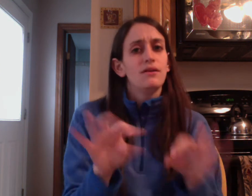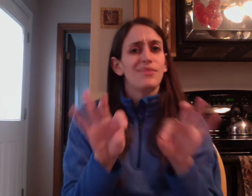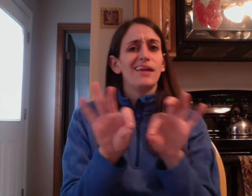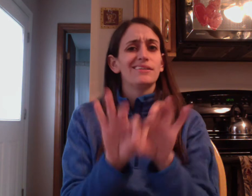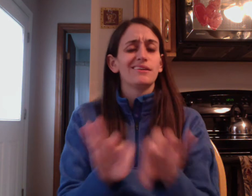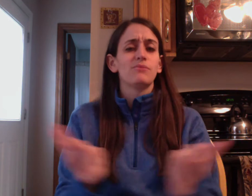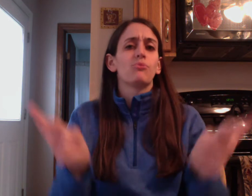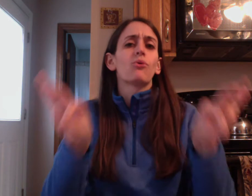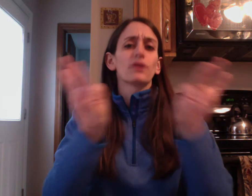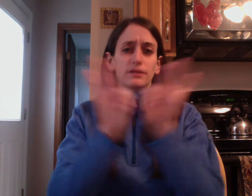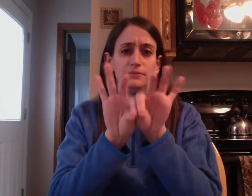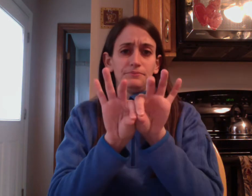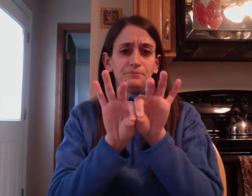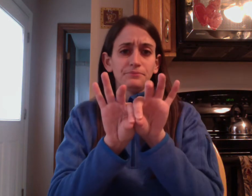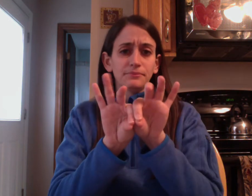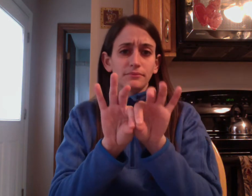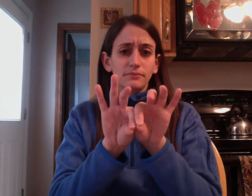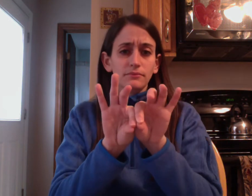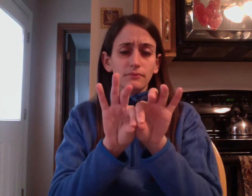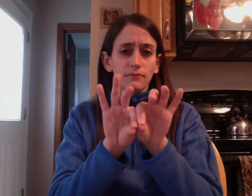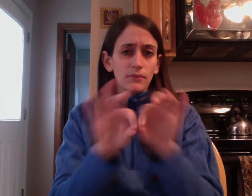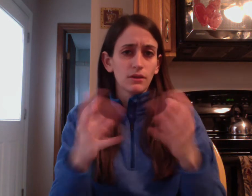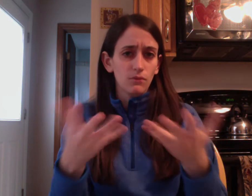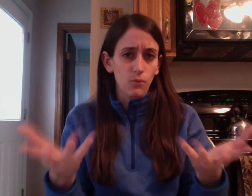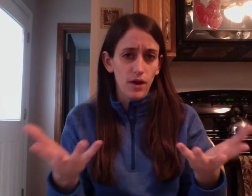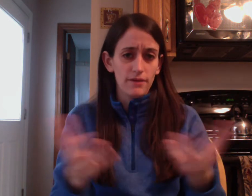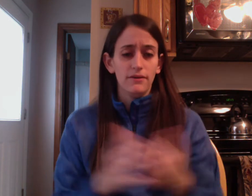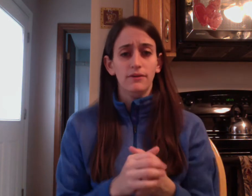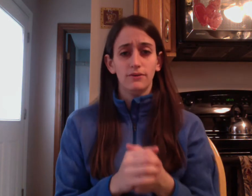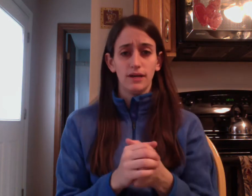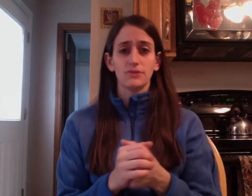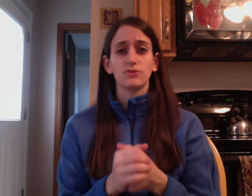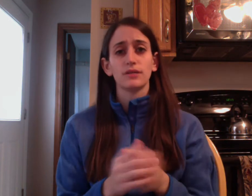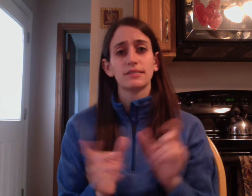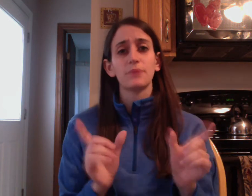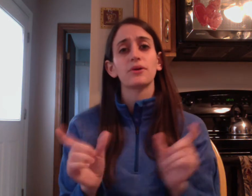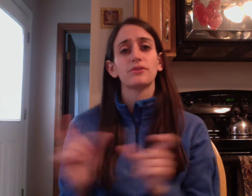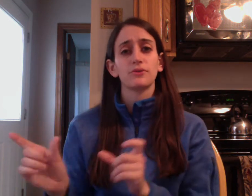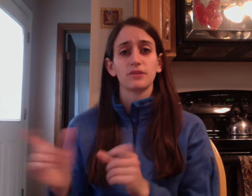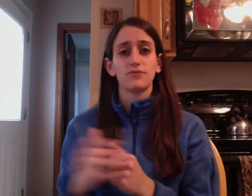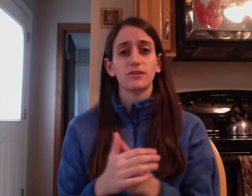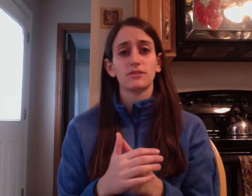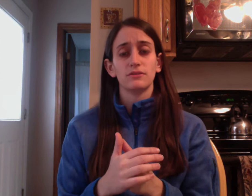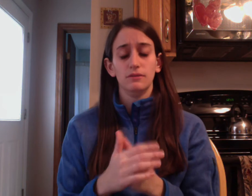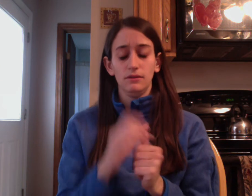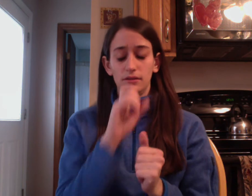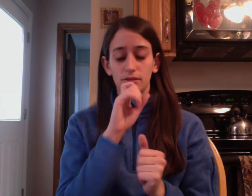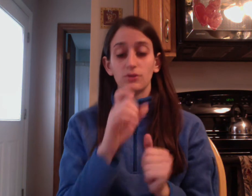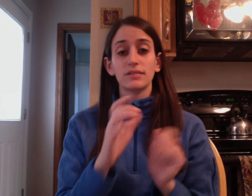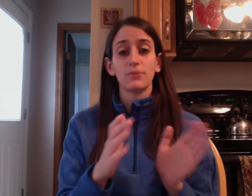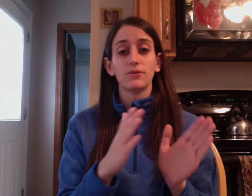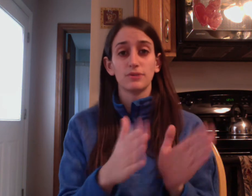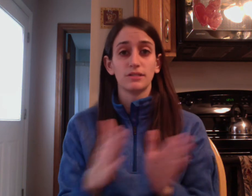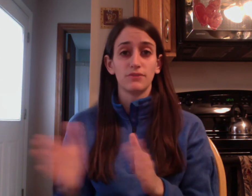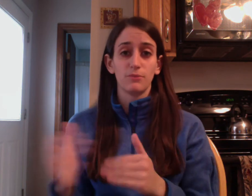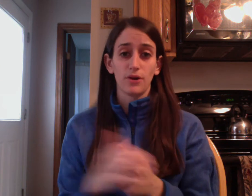that is important. What? Okay, so you can separate those if it's you can separate those into different parts.